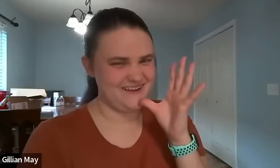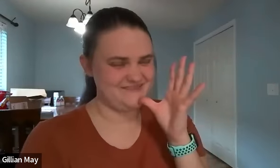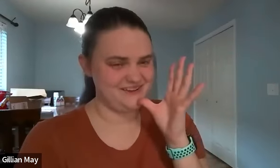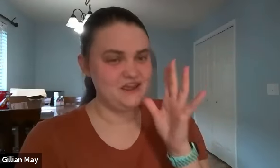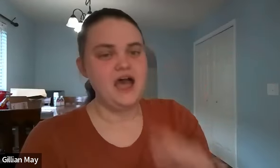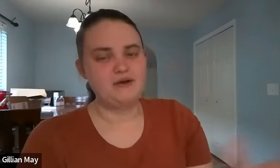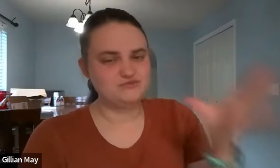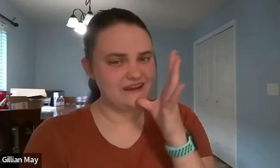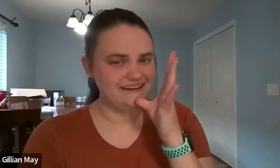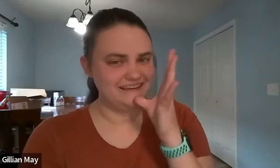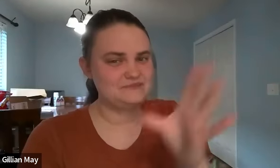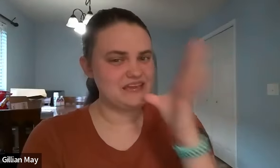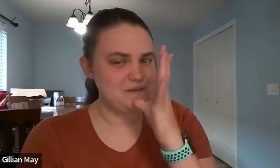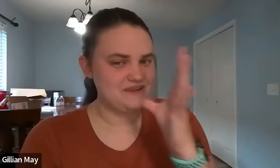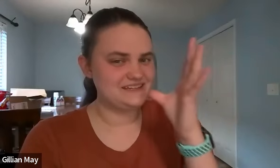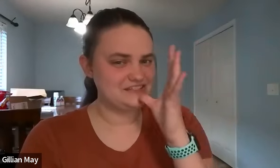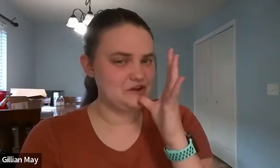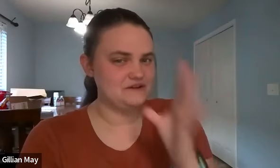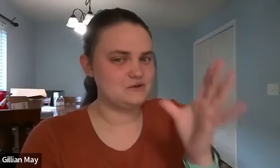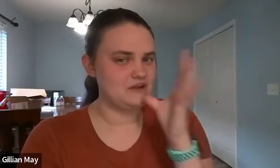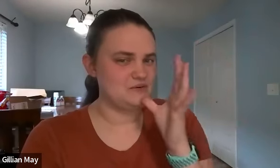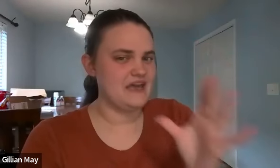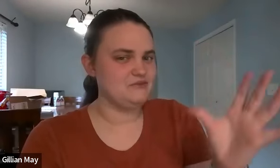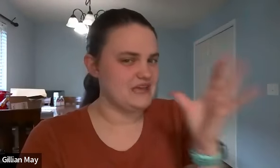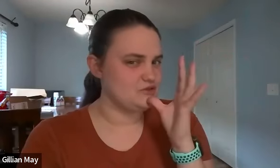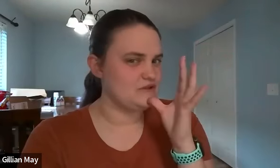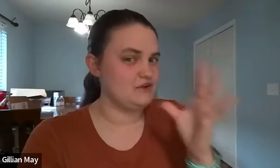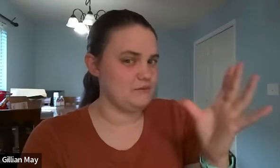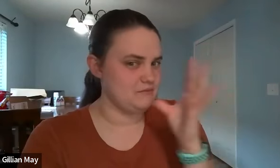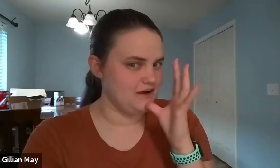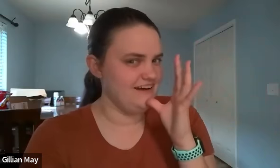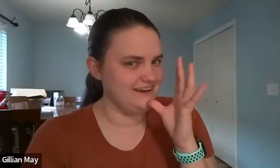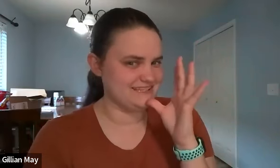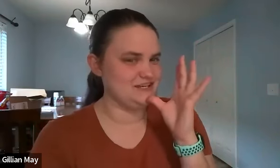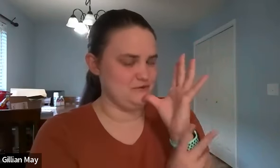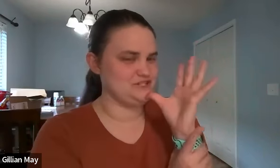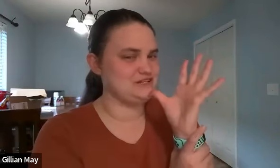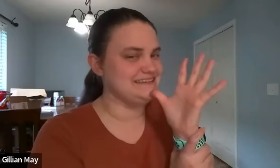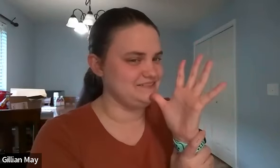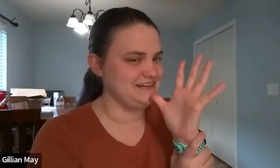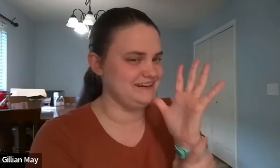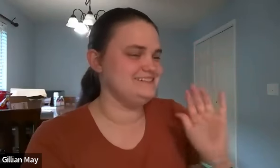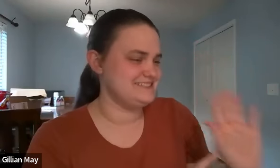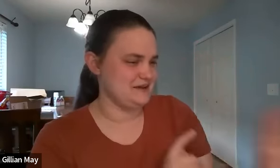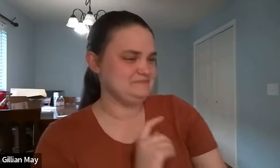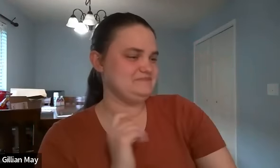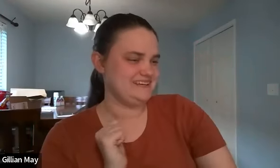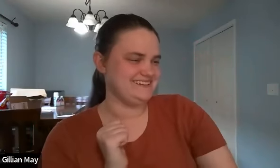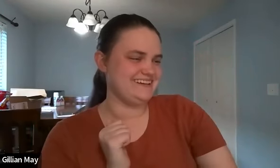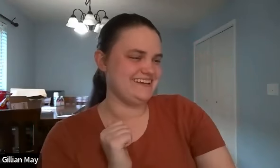Mom, good. I was ready to keep tapping it to show. And I was like, okay, well, that might look like grandma. I was like, no, we're just going to leave it here. So good.